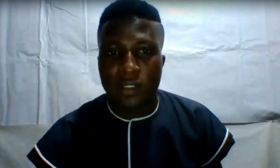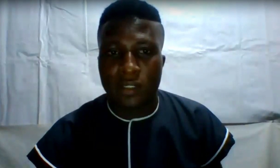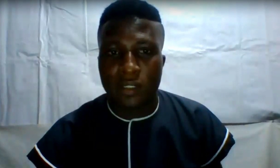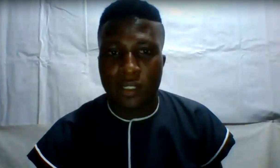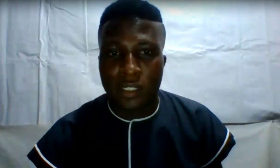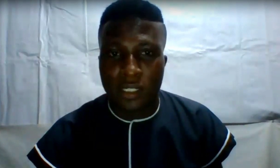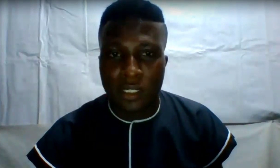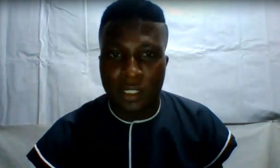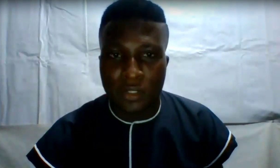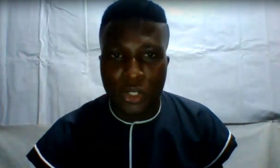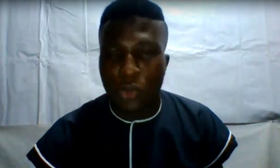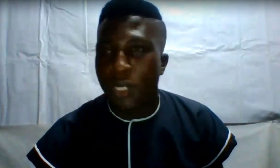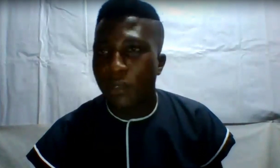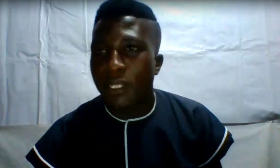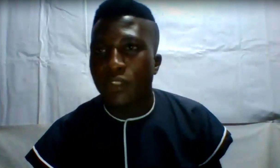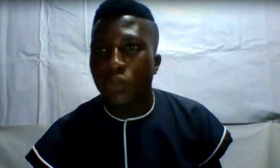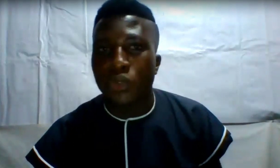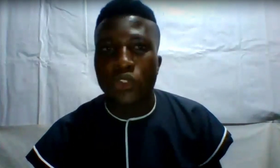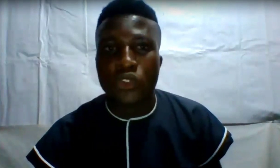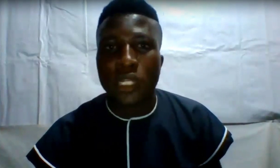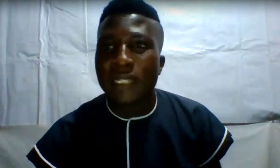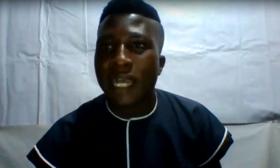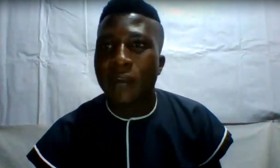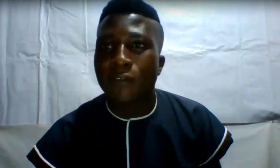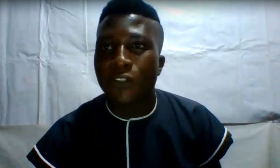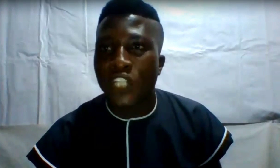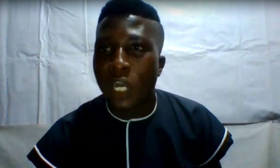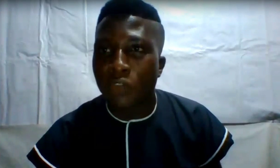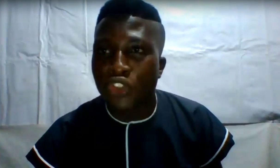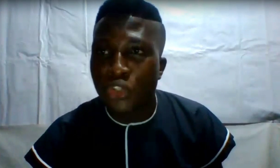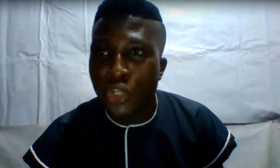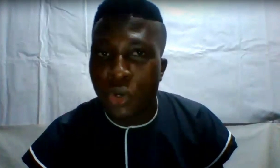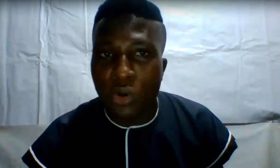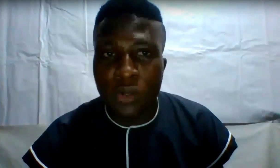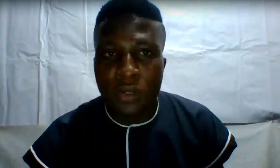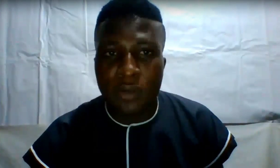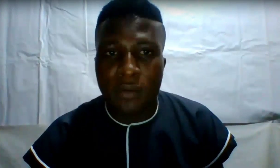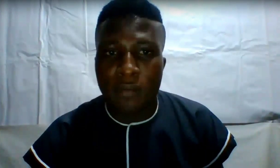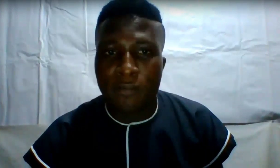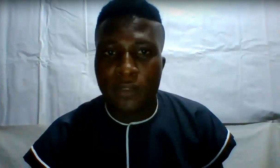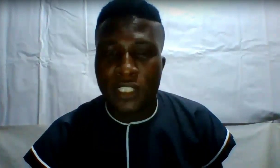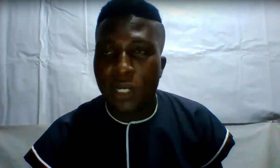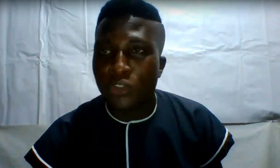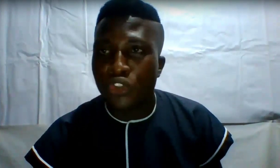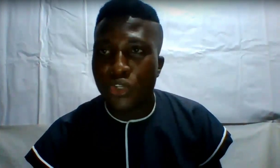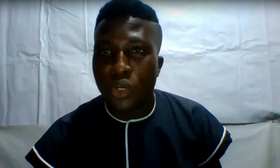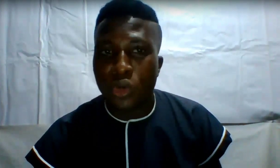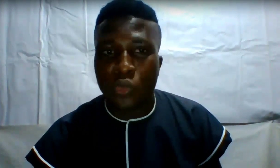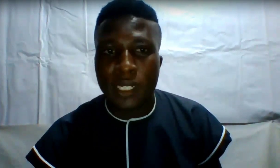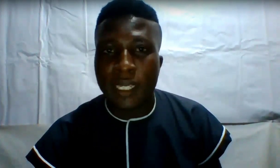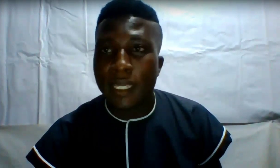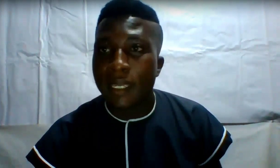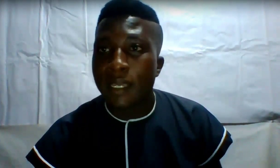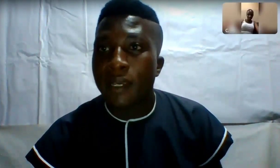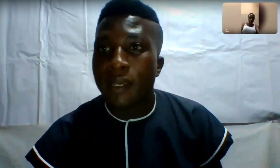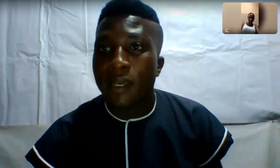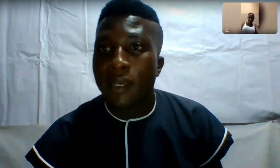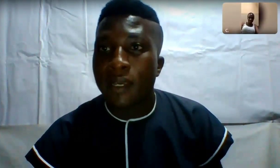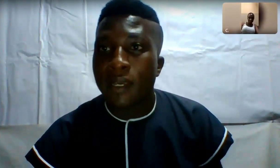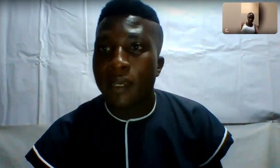No, I don't think so. So let's have Charles Jr. Charles Jr., quickly. Admin, please unmute Charles